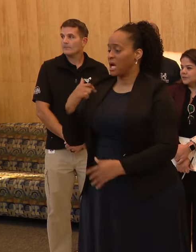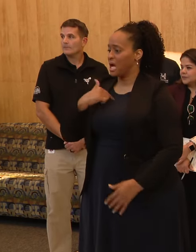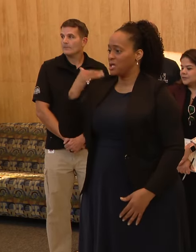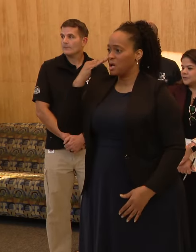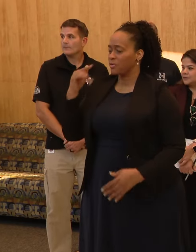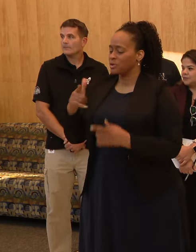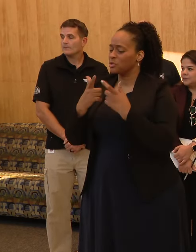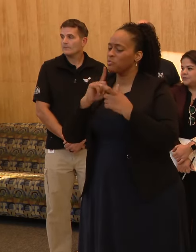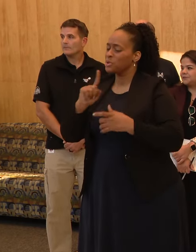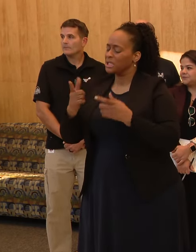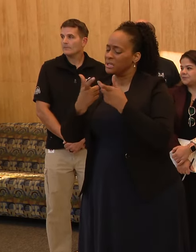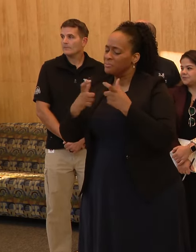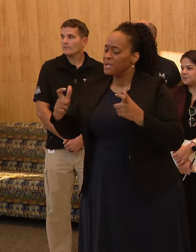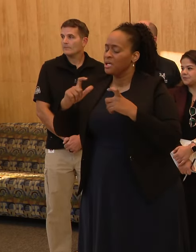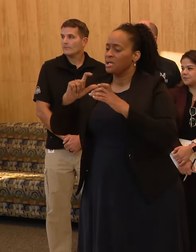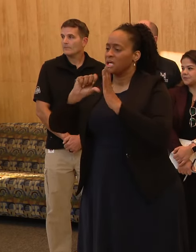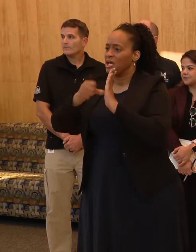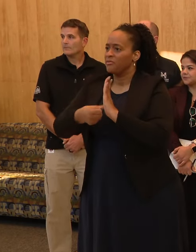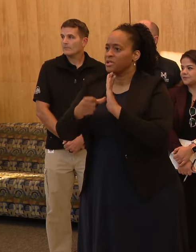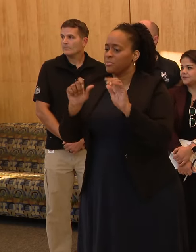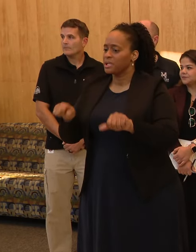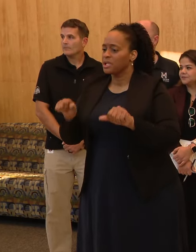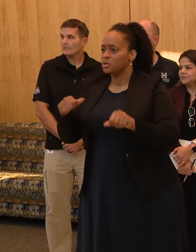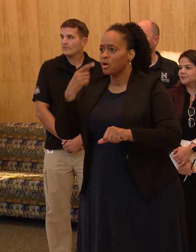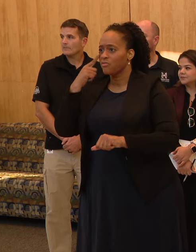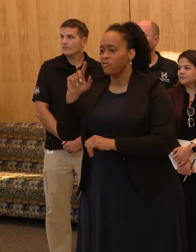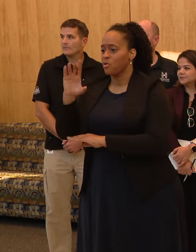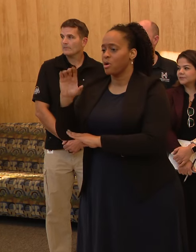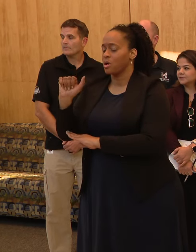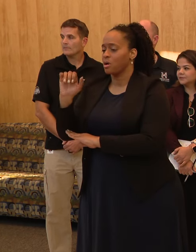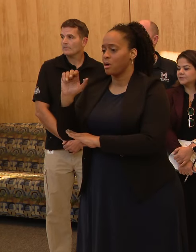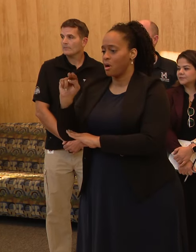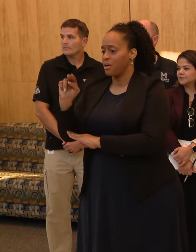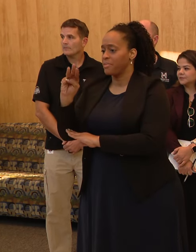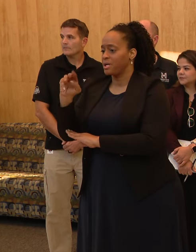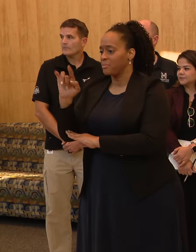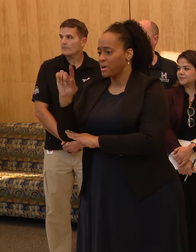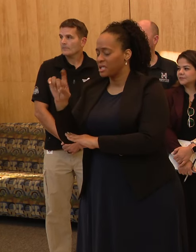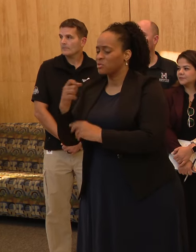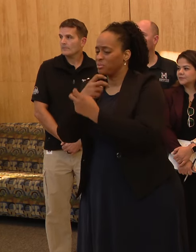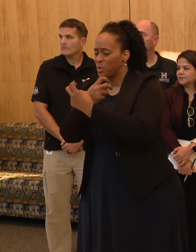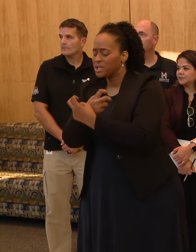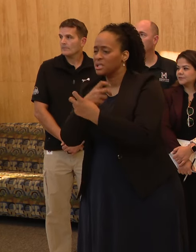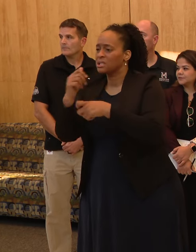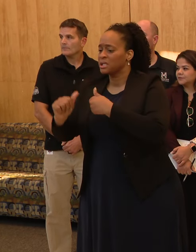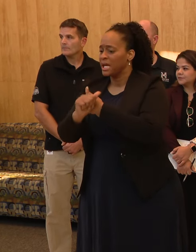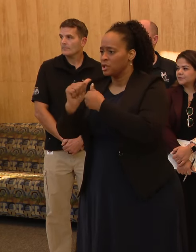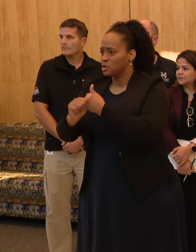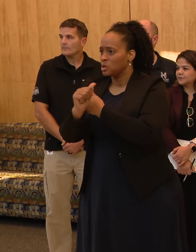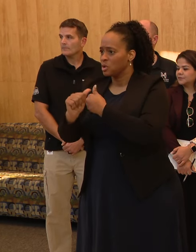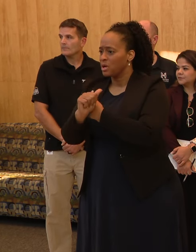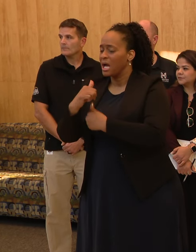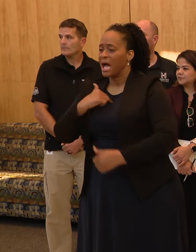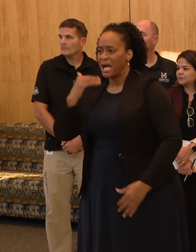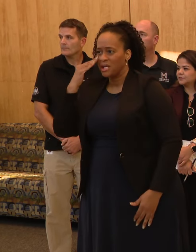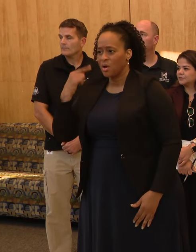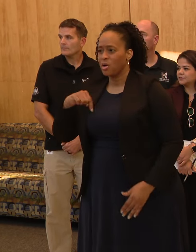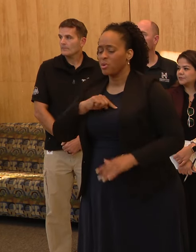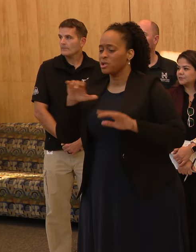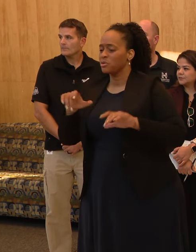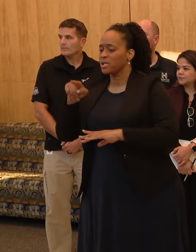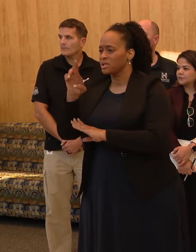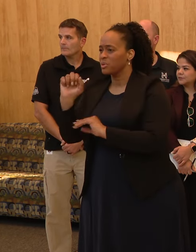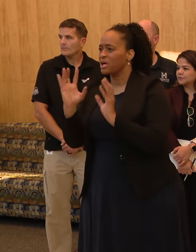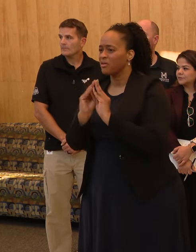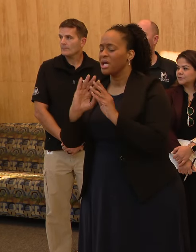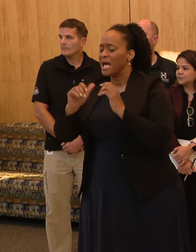big emphasis on the potential for carbon monoxide. Sure. Danger. I know we're doing these press